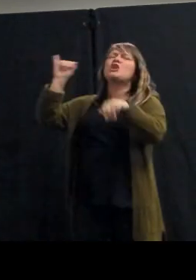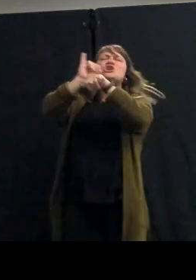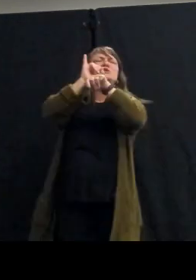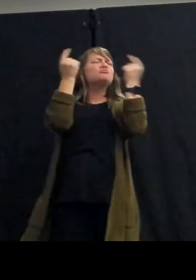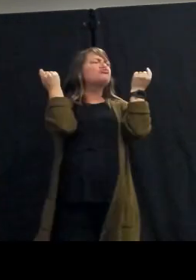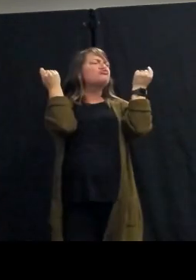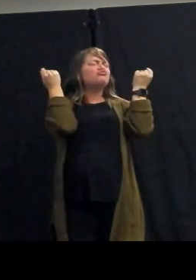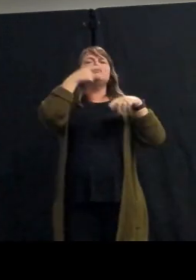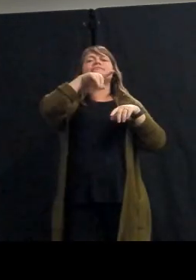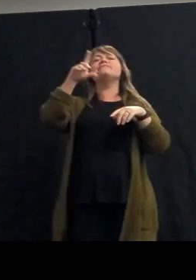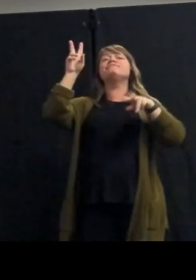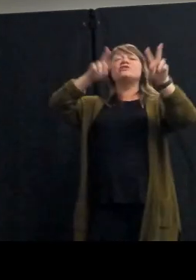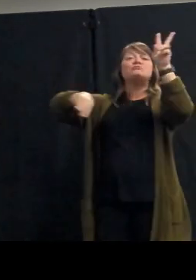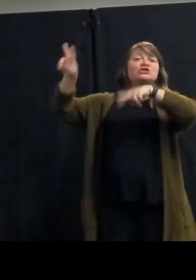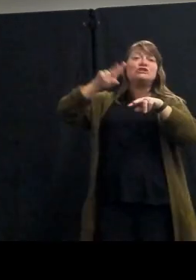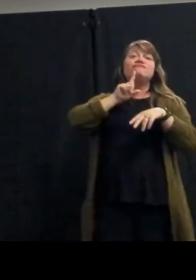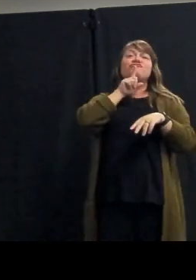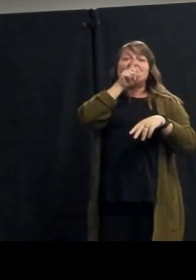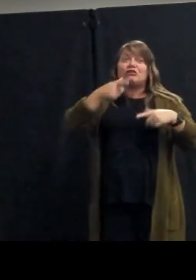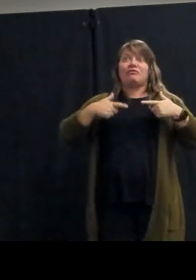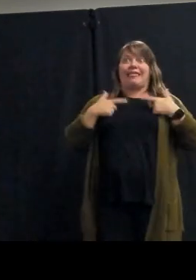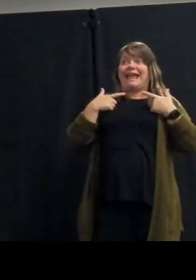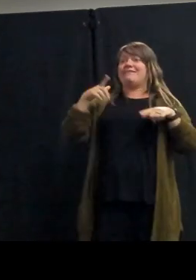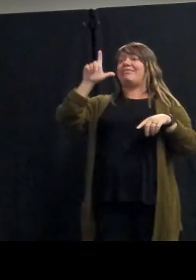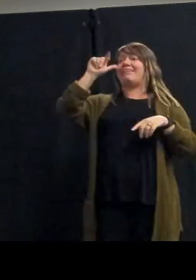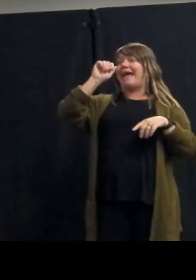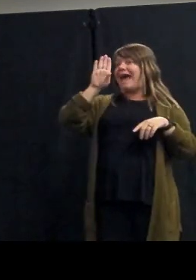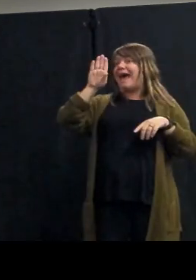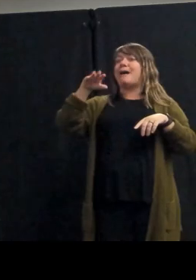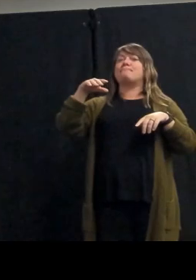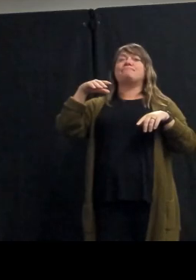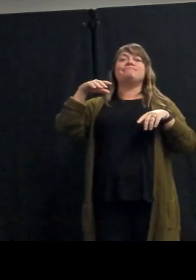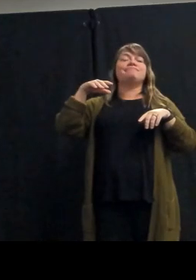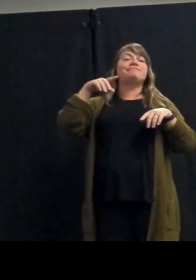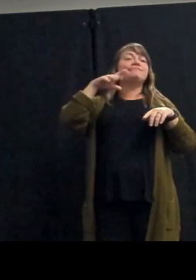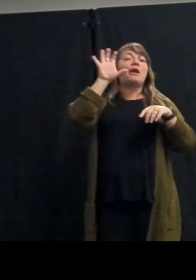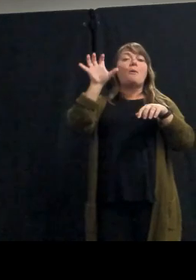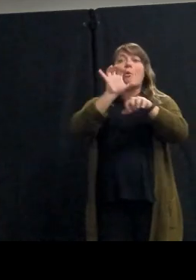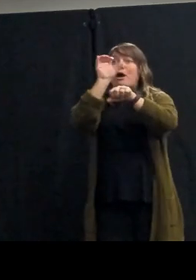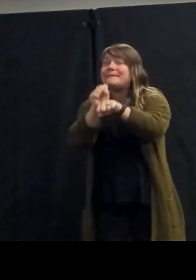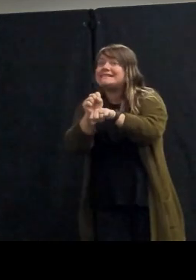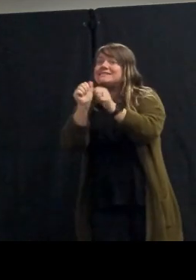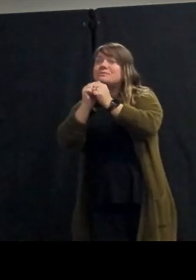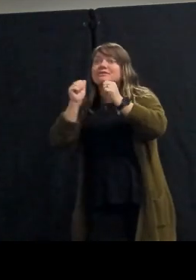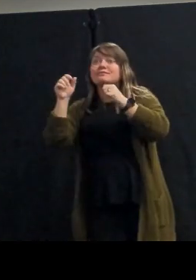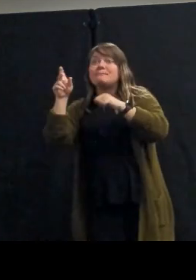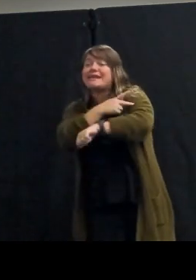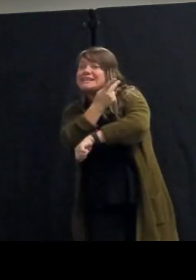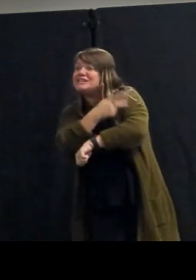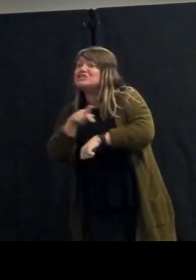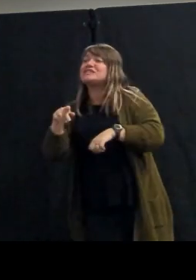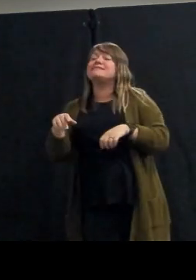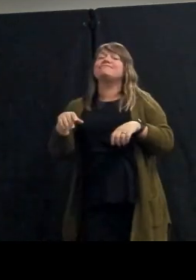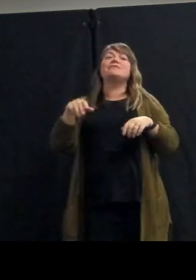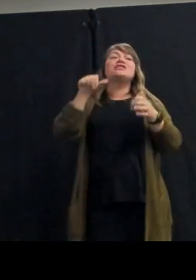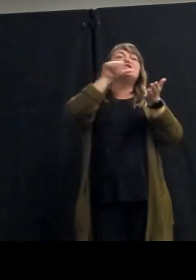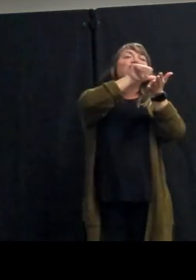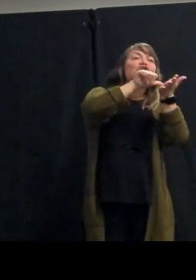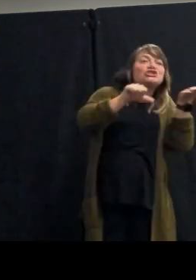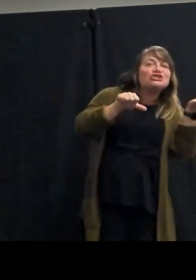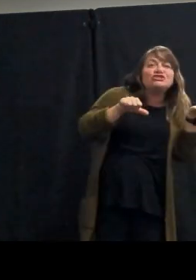met for 3 times a week. They were able to go into the lab, have an